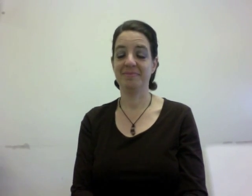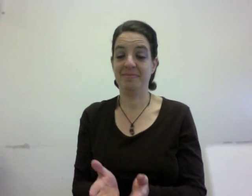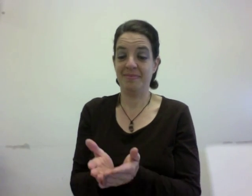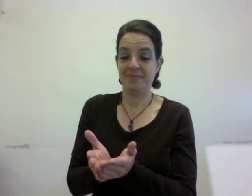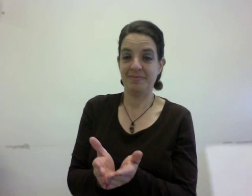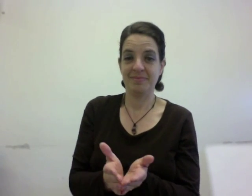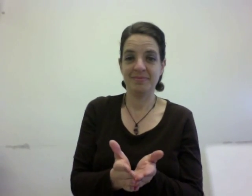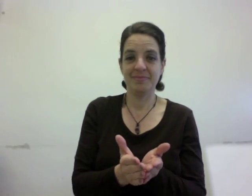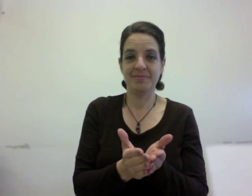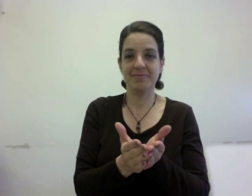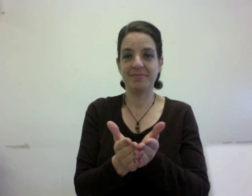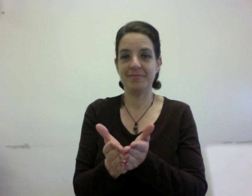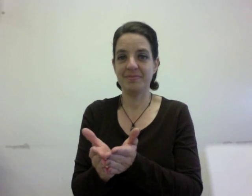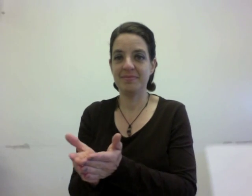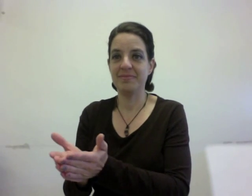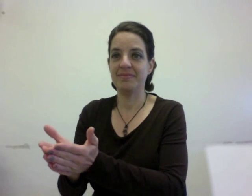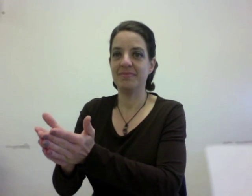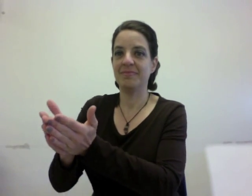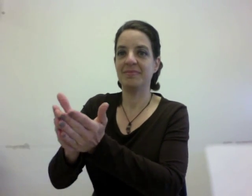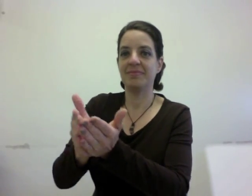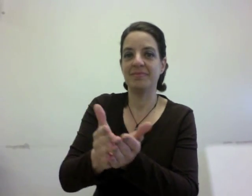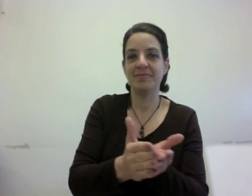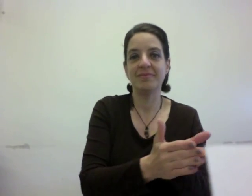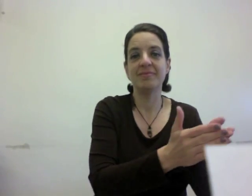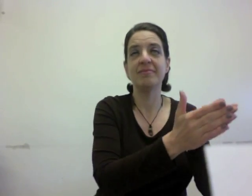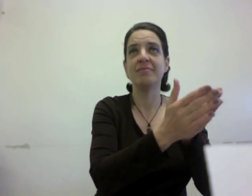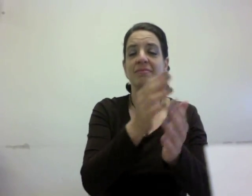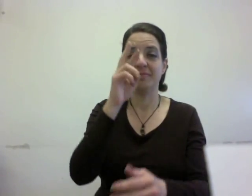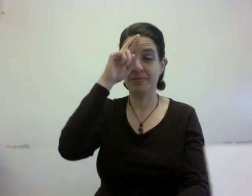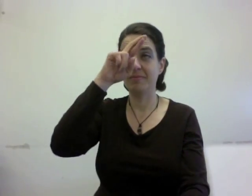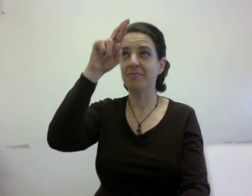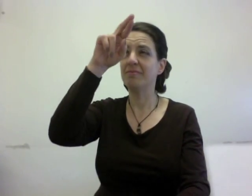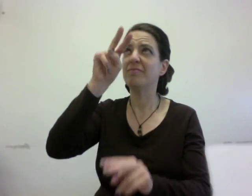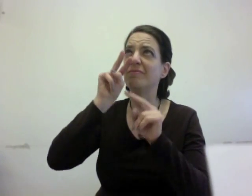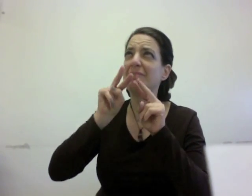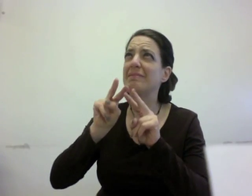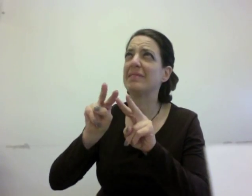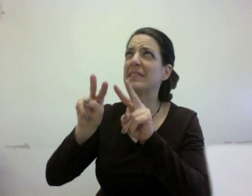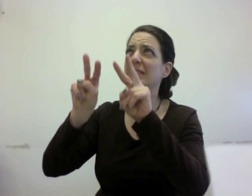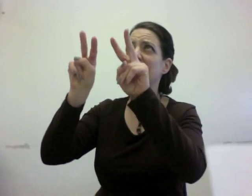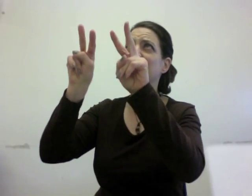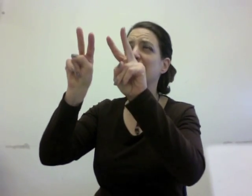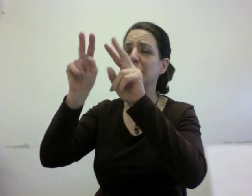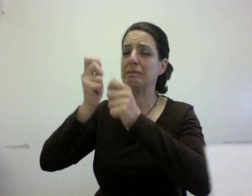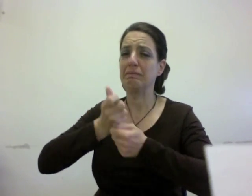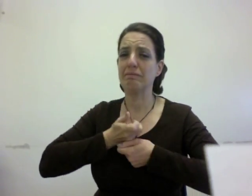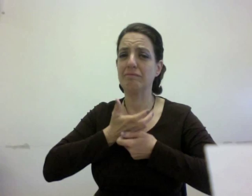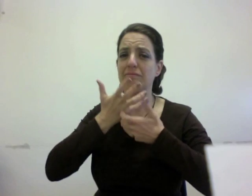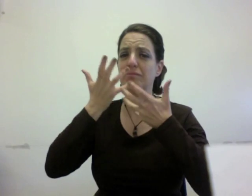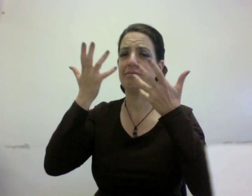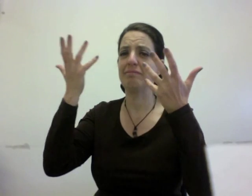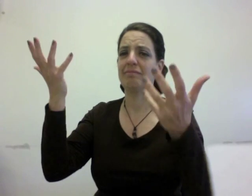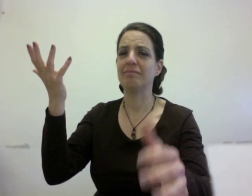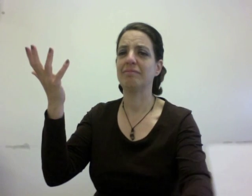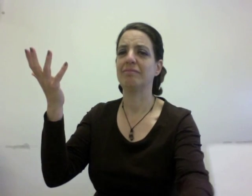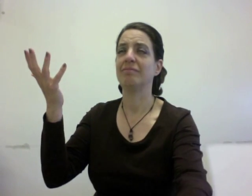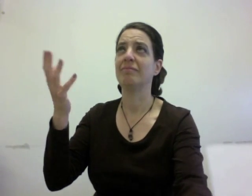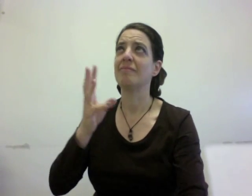The ark rose up and drifted with the tide, and the unicorns looked up from the rocks and they cried, and the